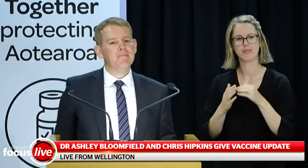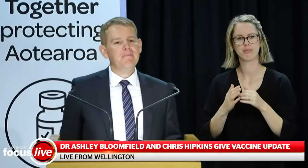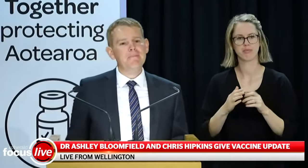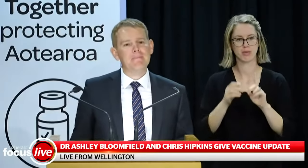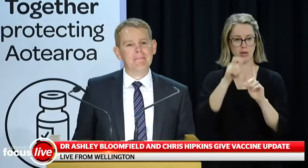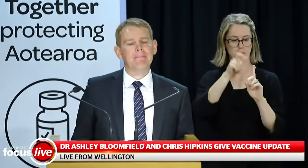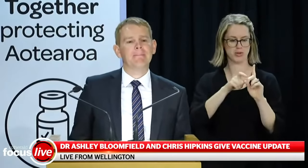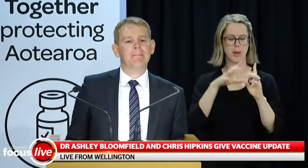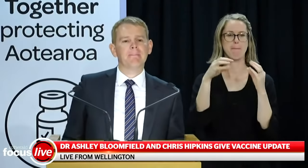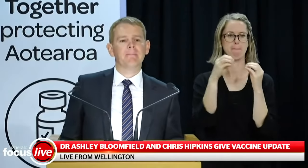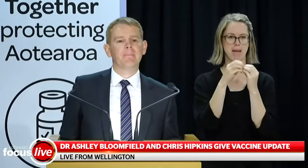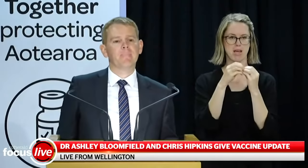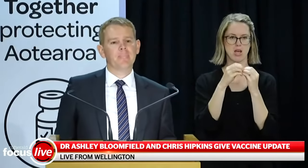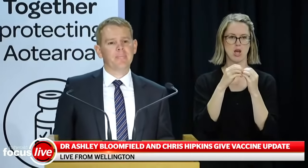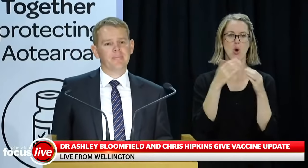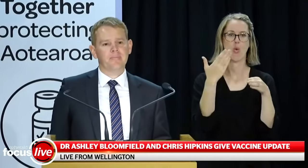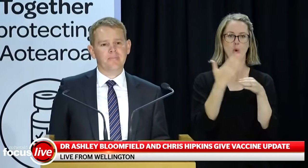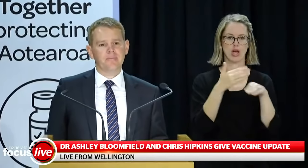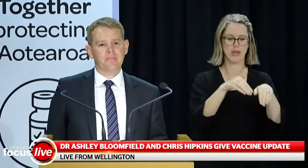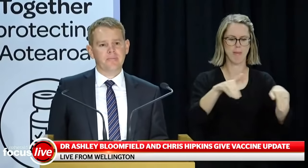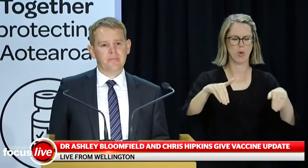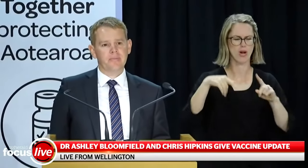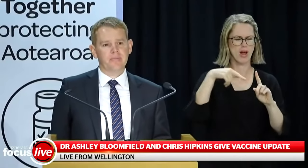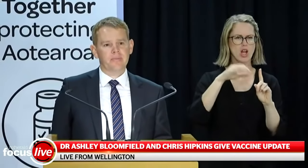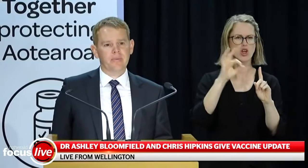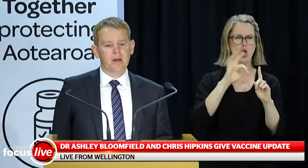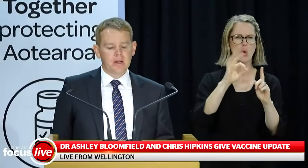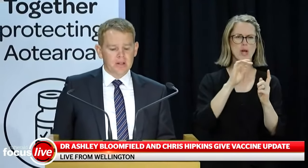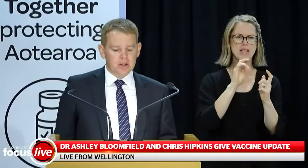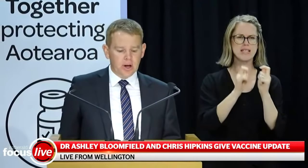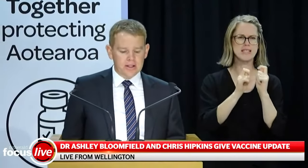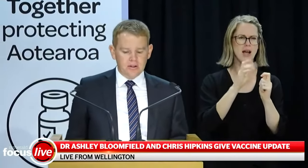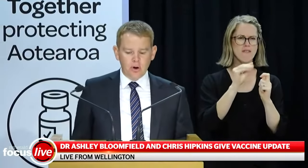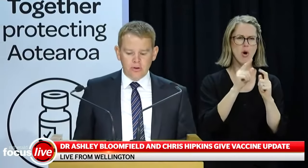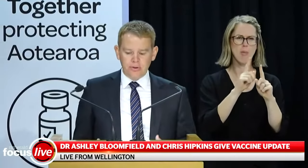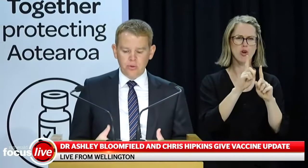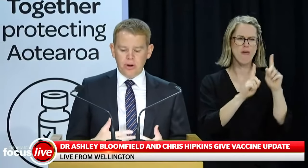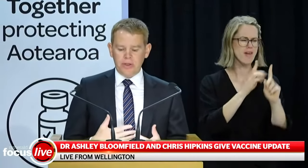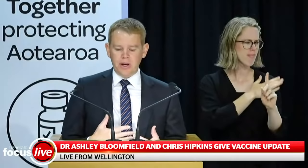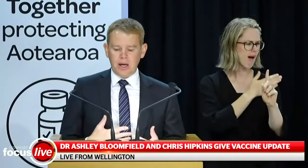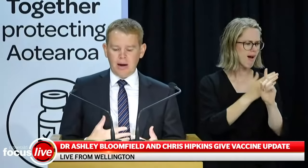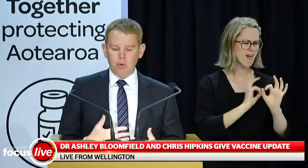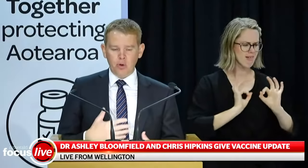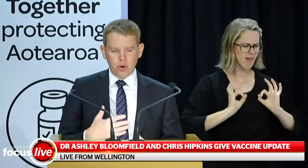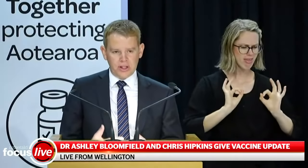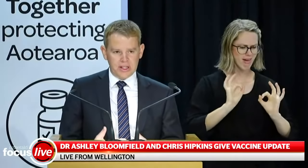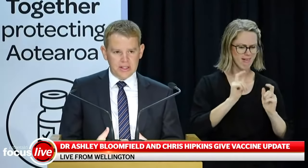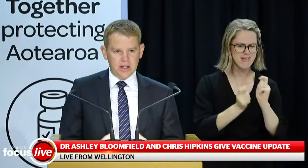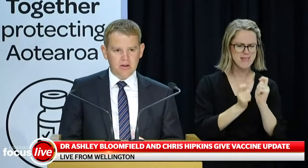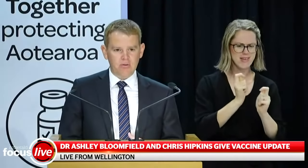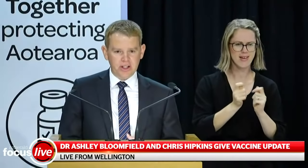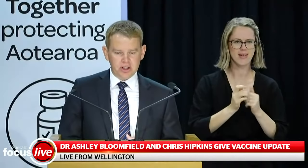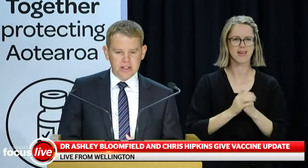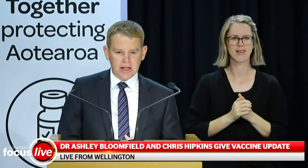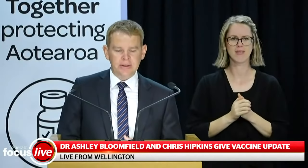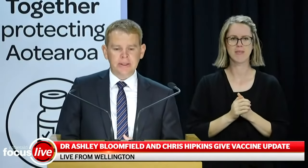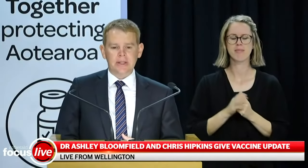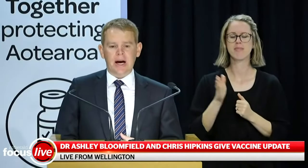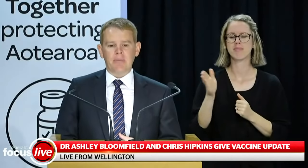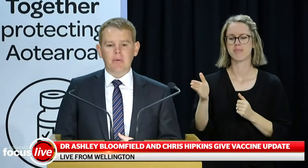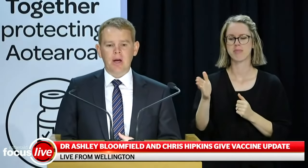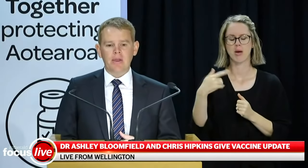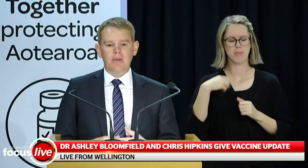B, a frontline border worker, hadn't been tested since November? So as I've gone through with the border worker testing